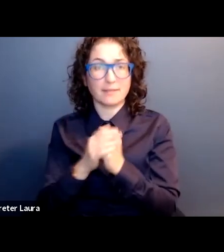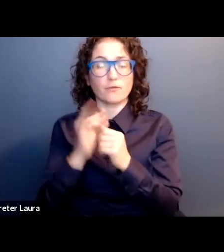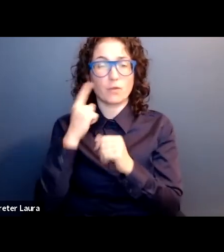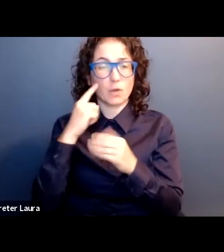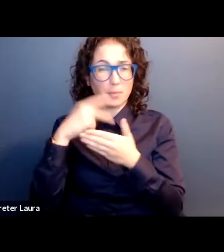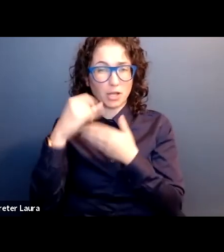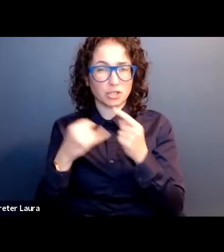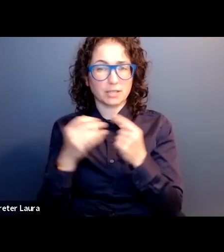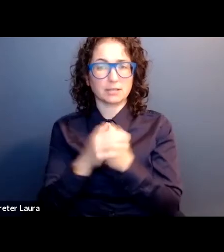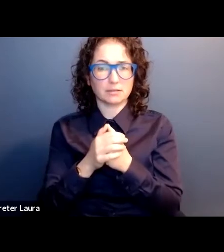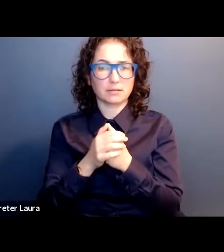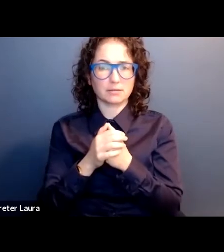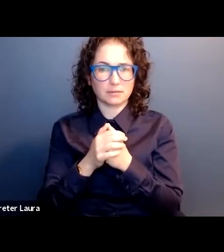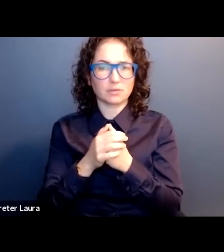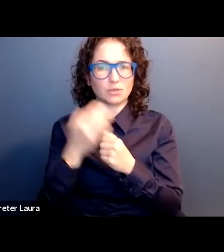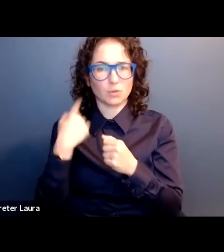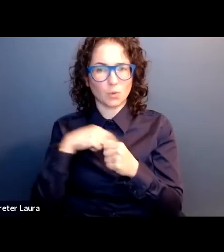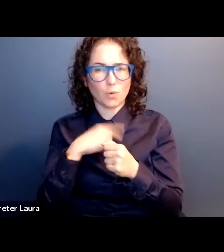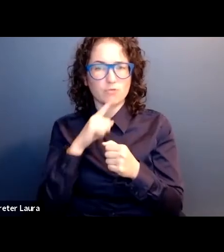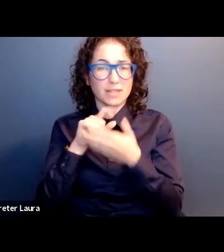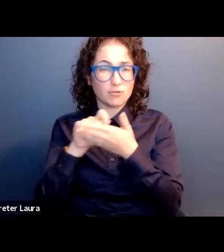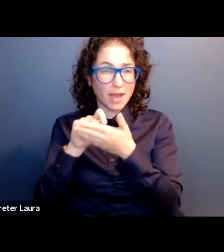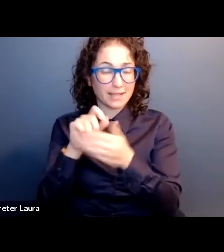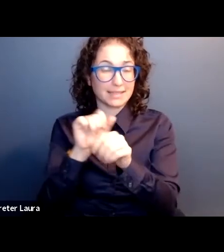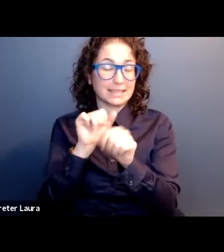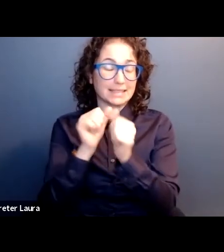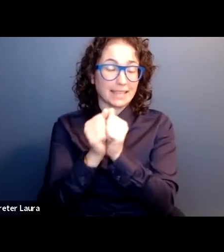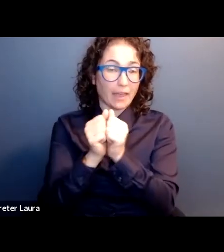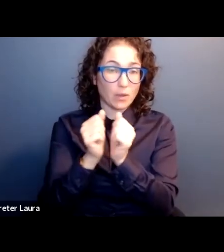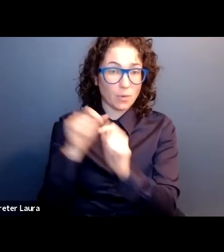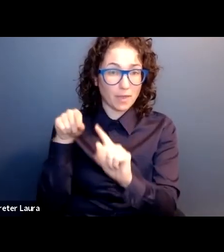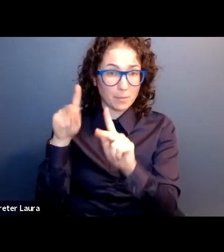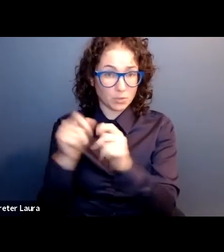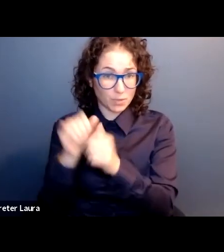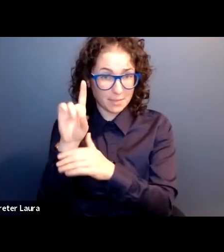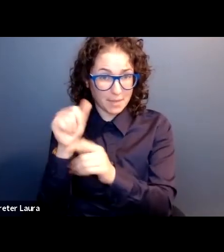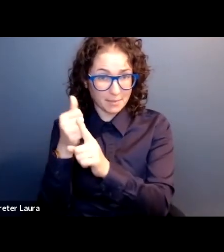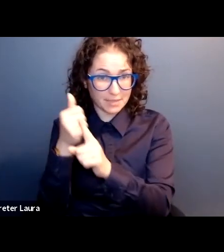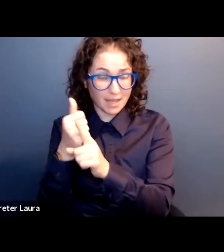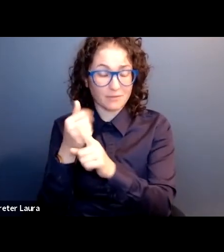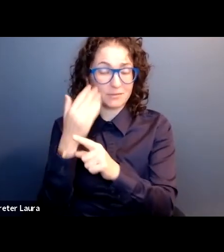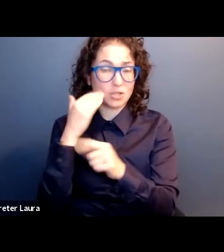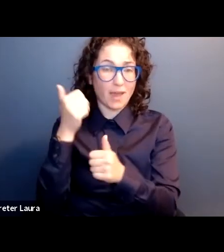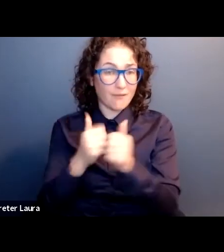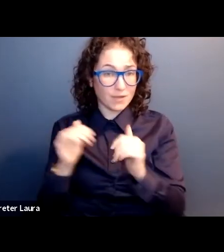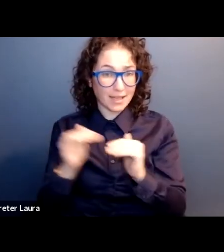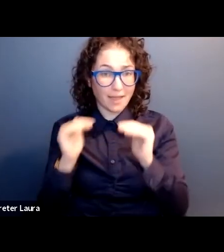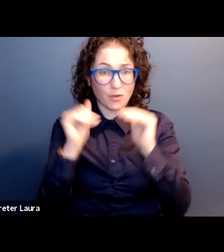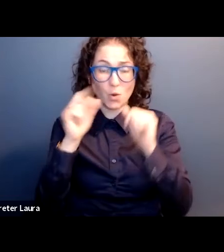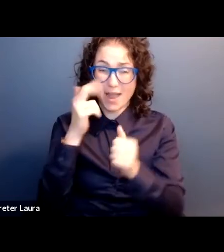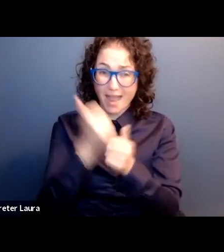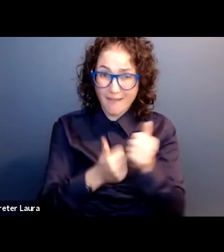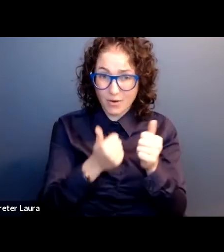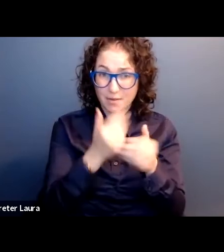we write it together with the person with disabilities itself in every level or in every occasion of